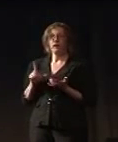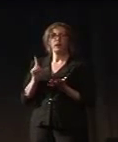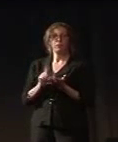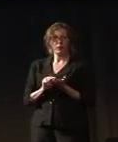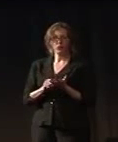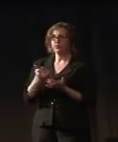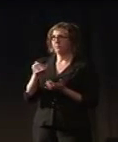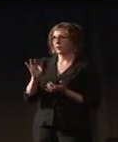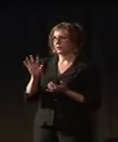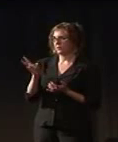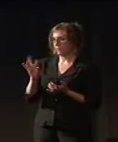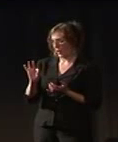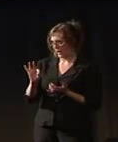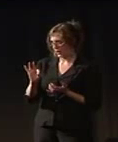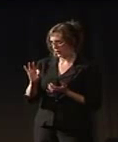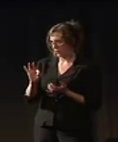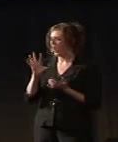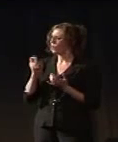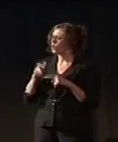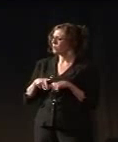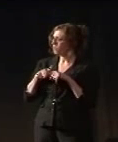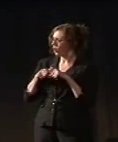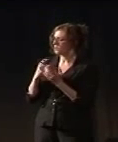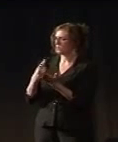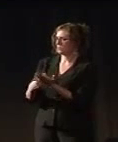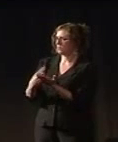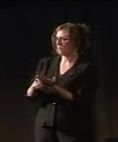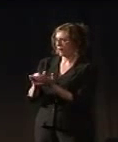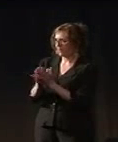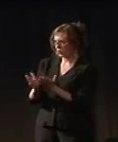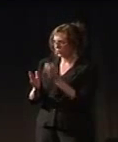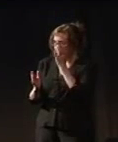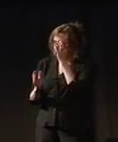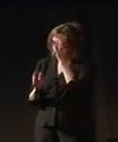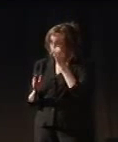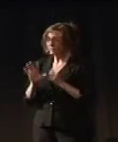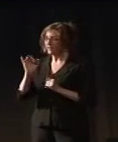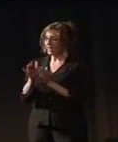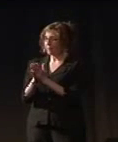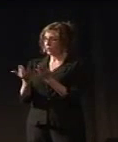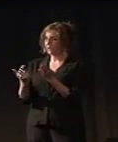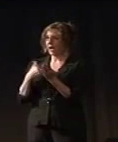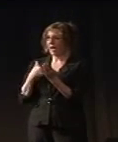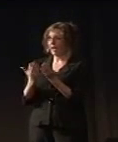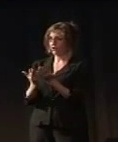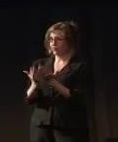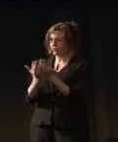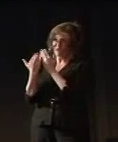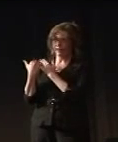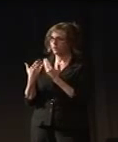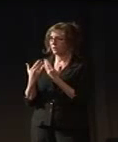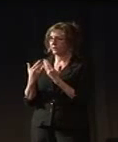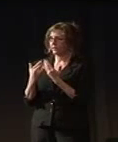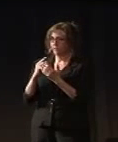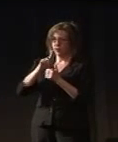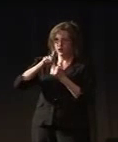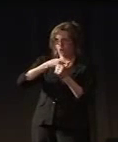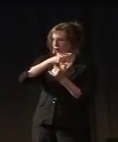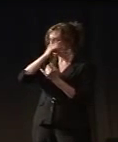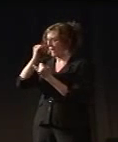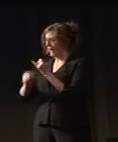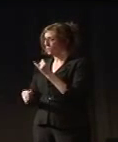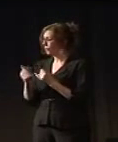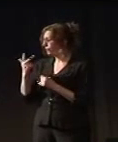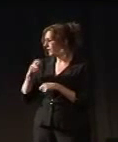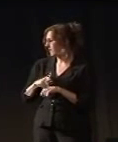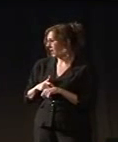in 1979. I just want to pause on that book for a moment. I read that book cover to cover three different times as an undergraduate. I think that already